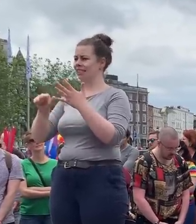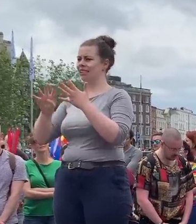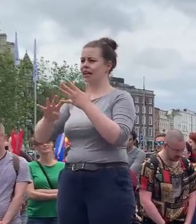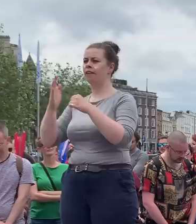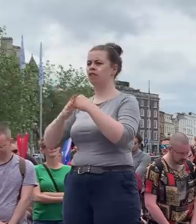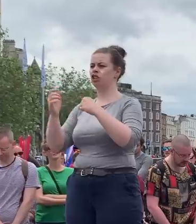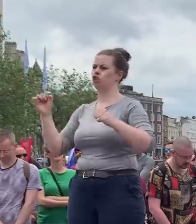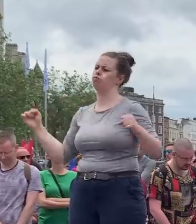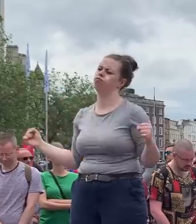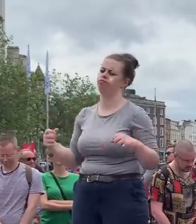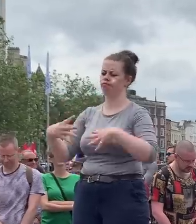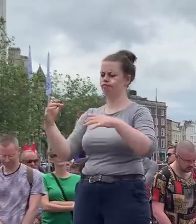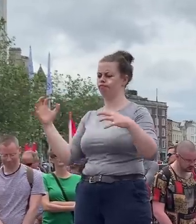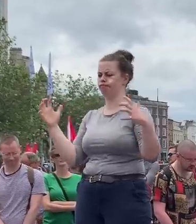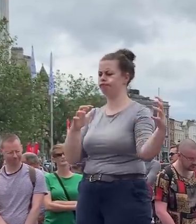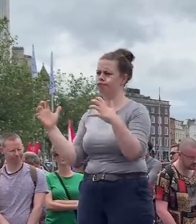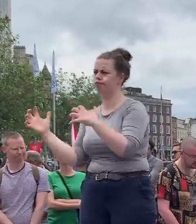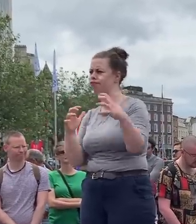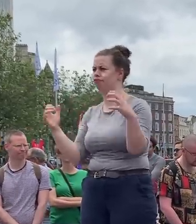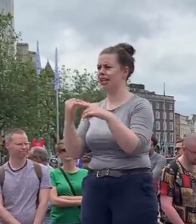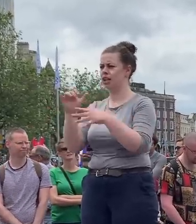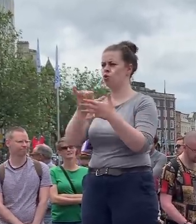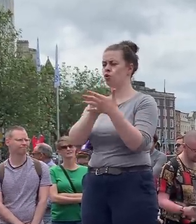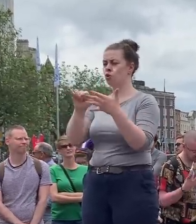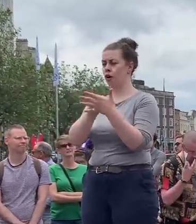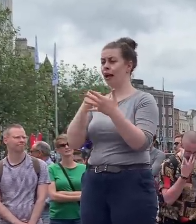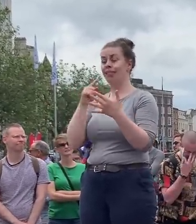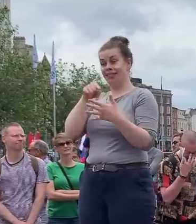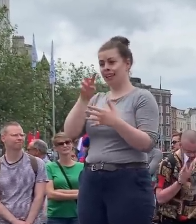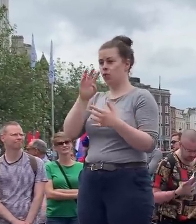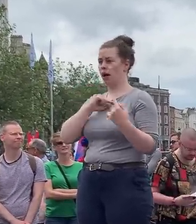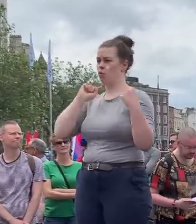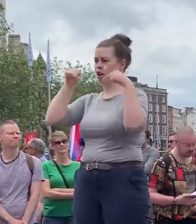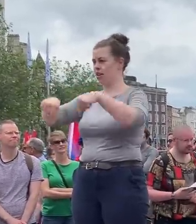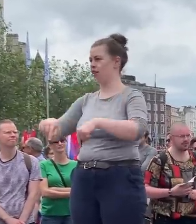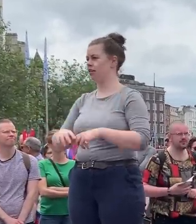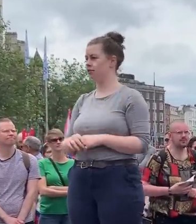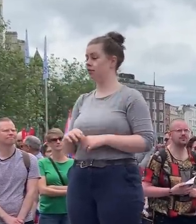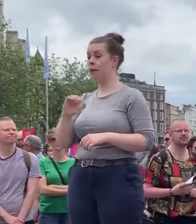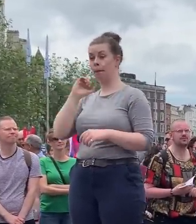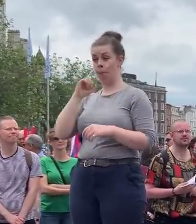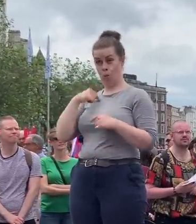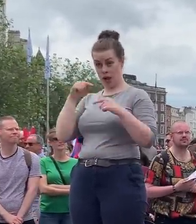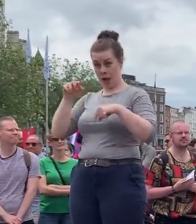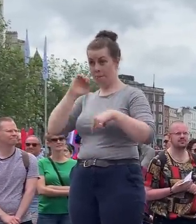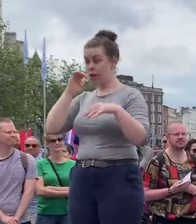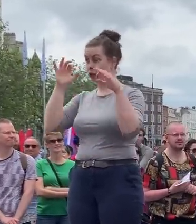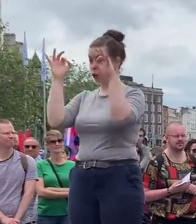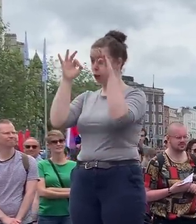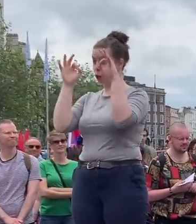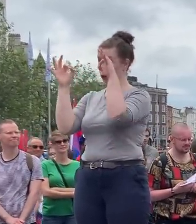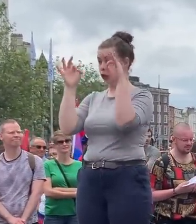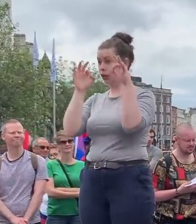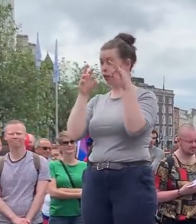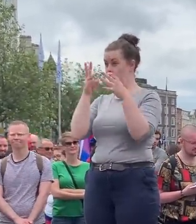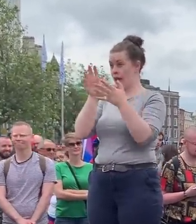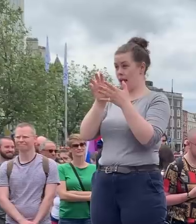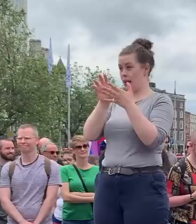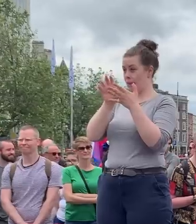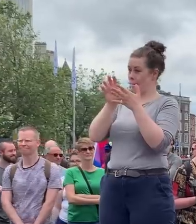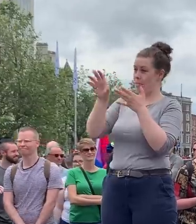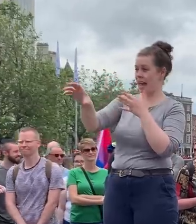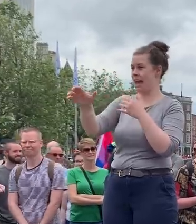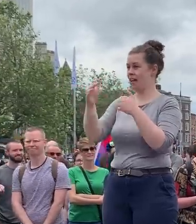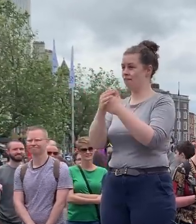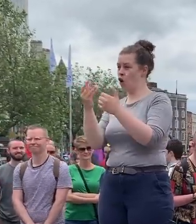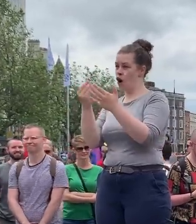in New York. And that's why we're here. We're not here because of some... because Google decided we're going to sponsor a riot at the